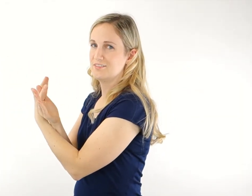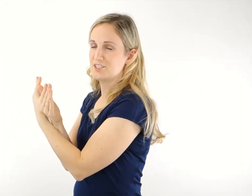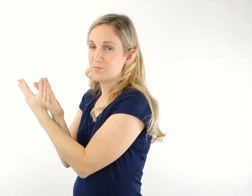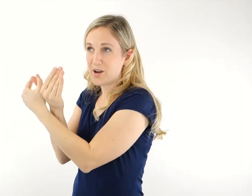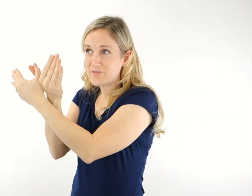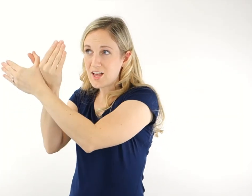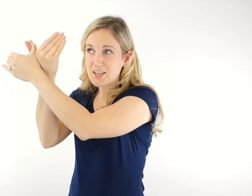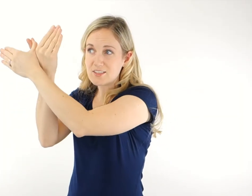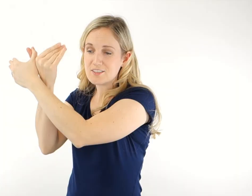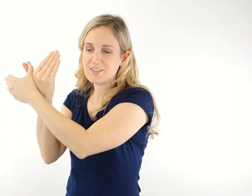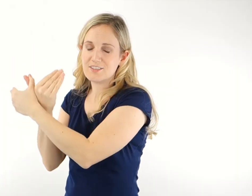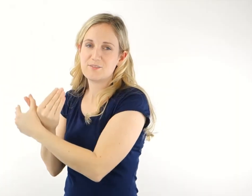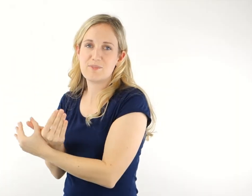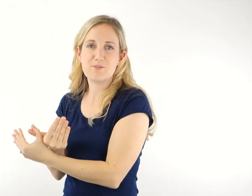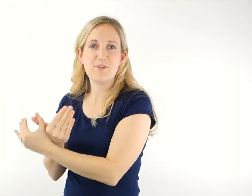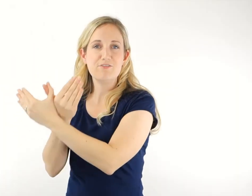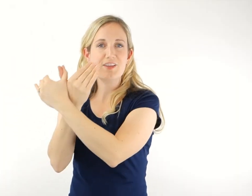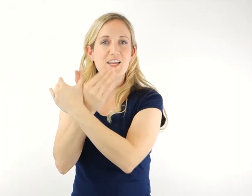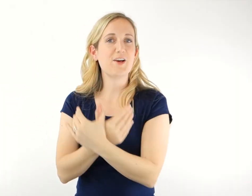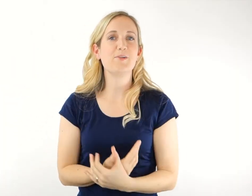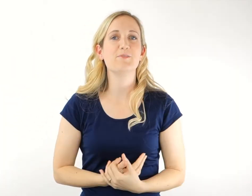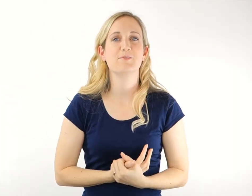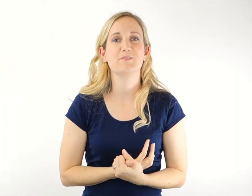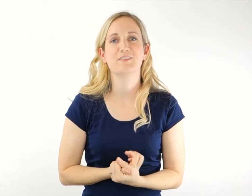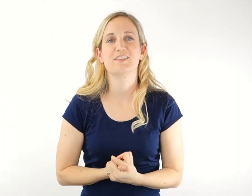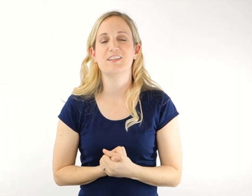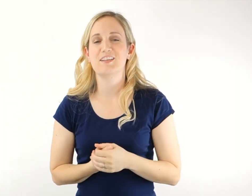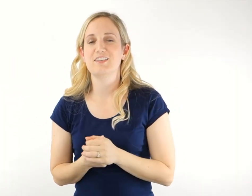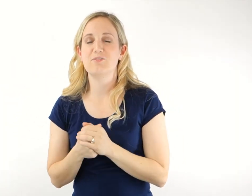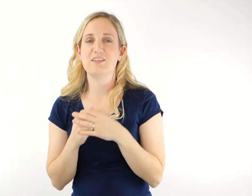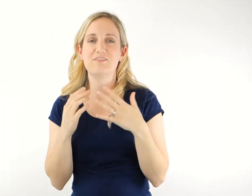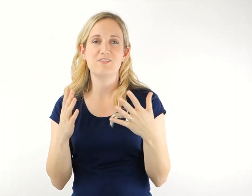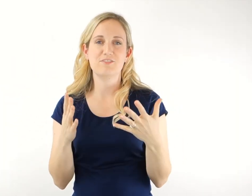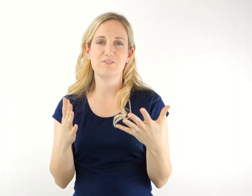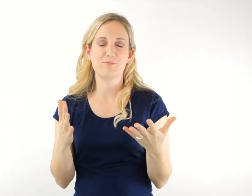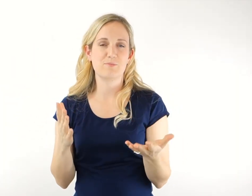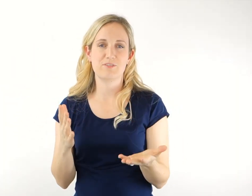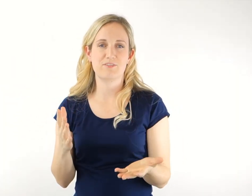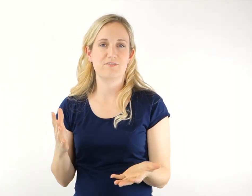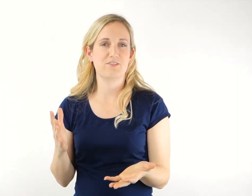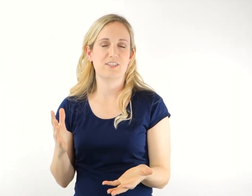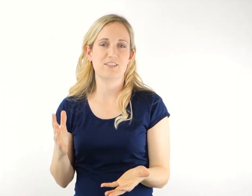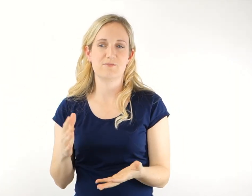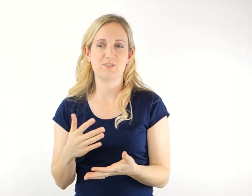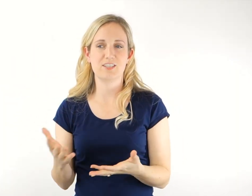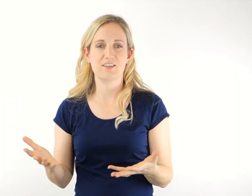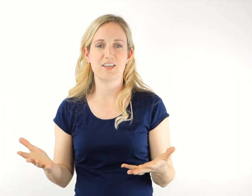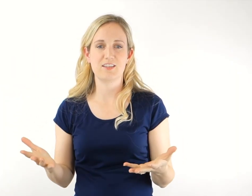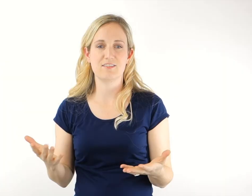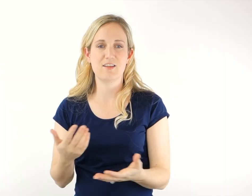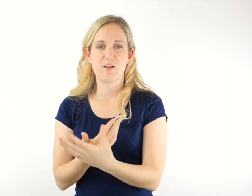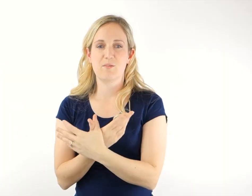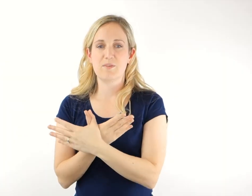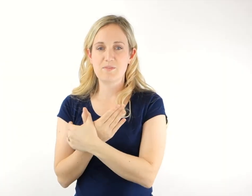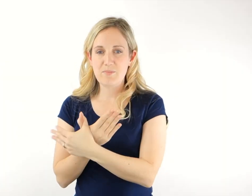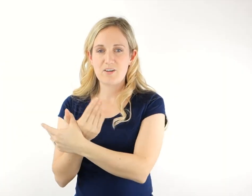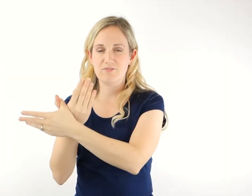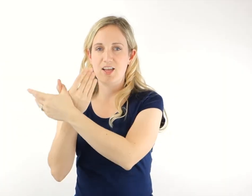It's a butterfly. Make your butterfly go. And even if you're teaching really young kids, maybe butterfly